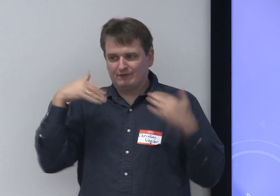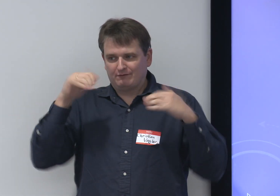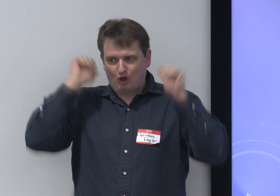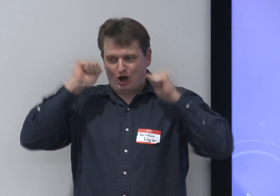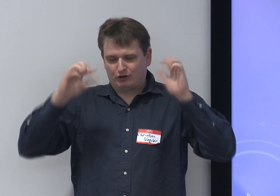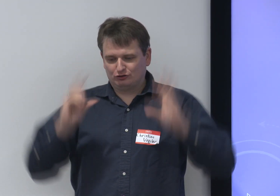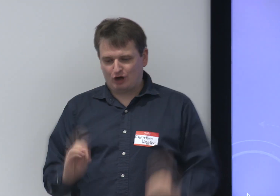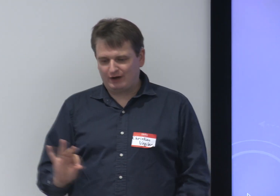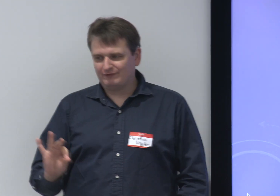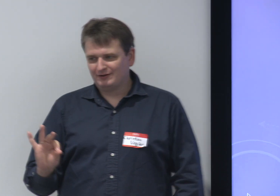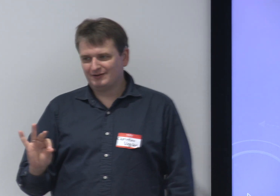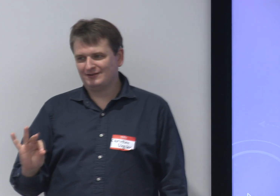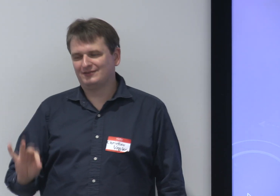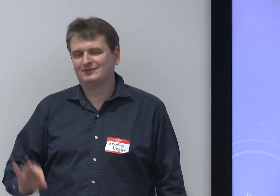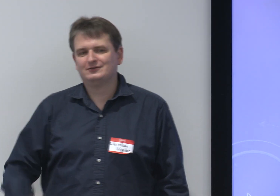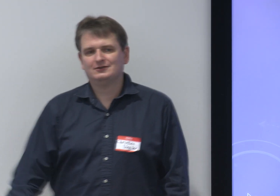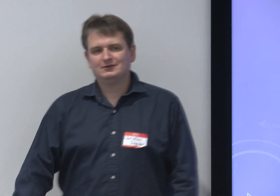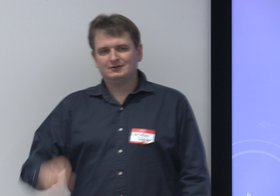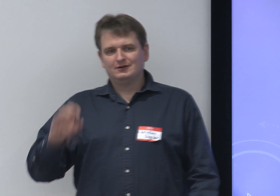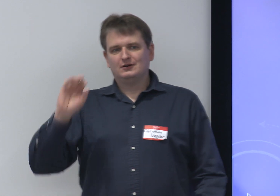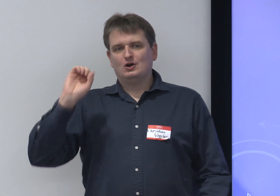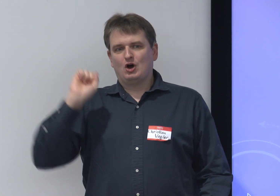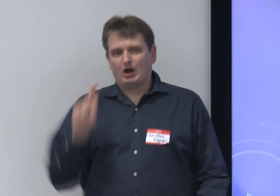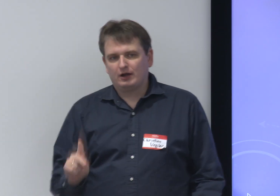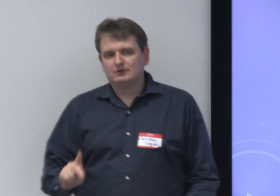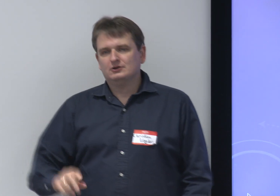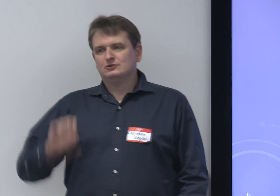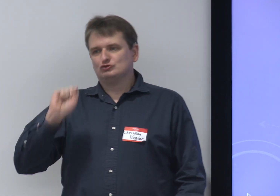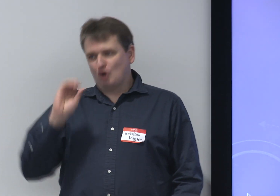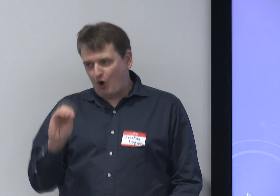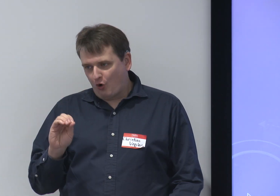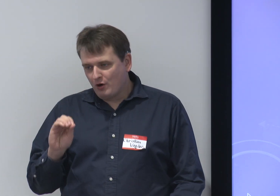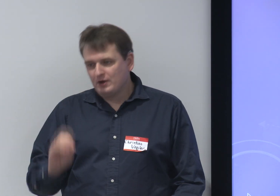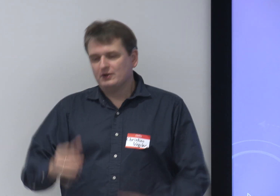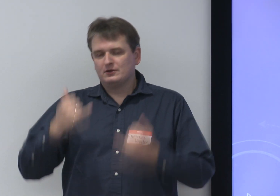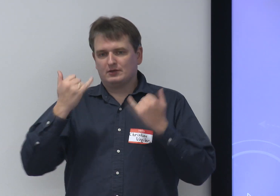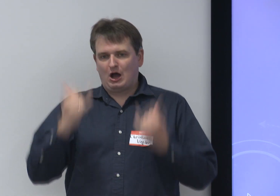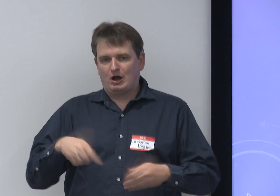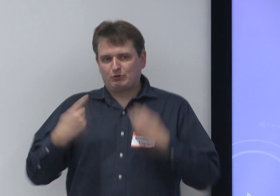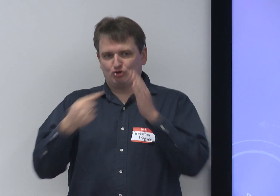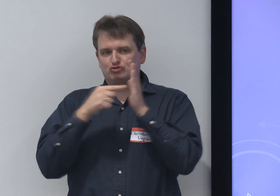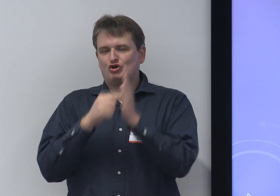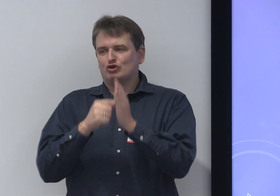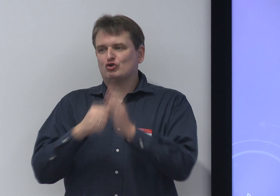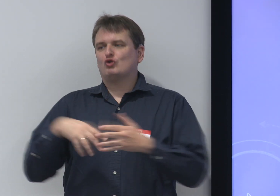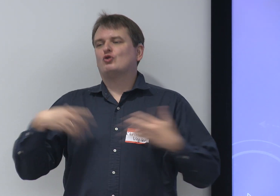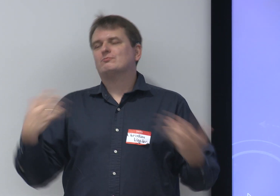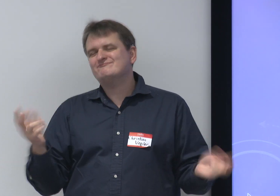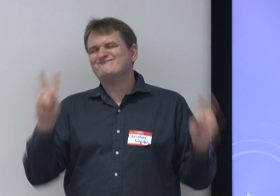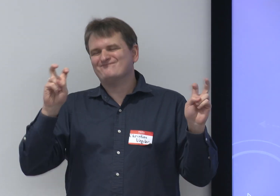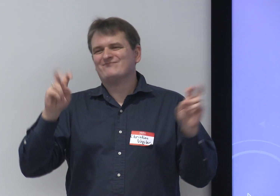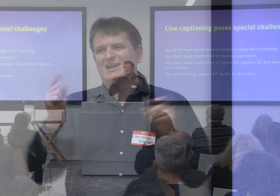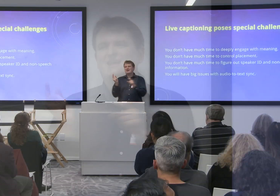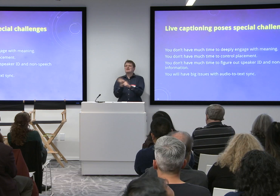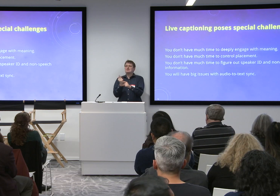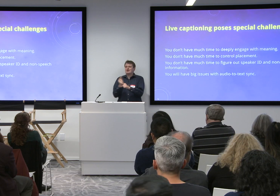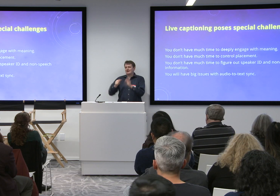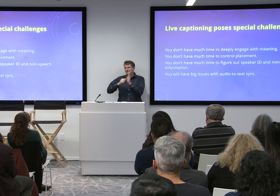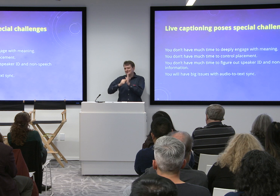can tell if the audio is off. All right, so now what I'd like to do is to show you